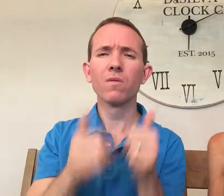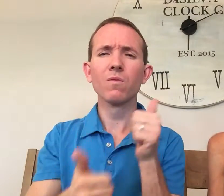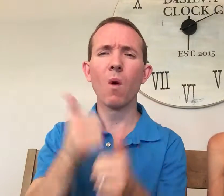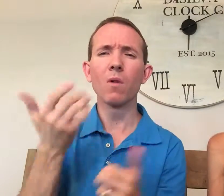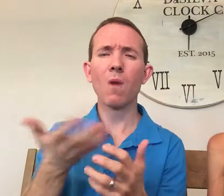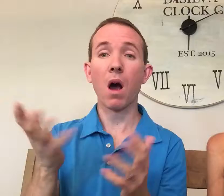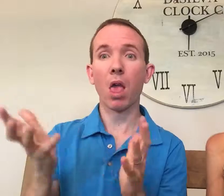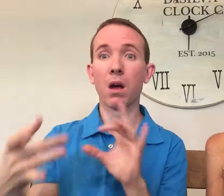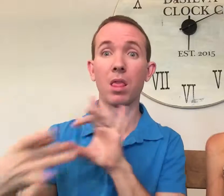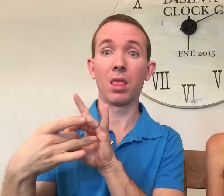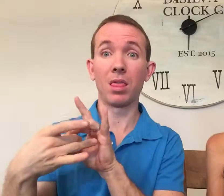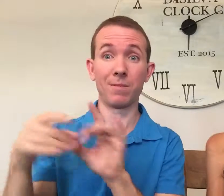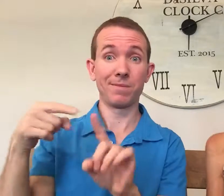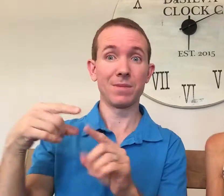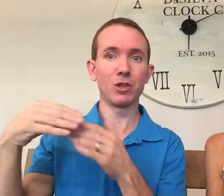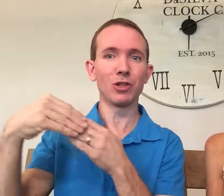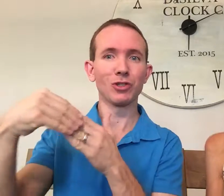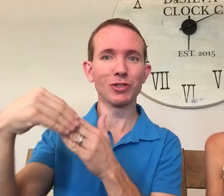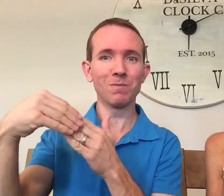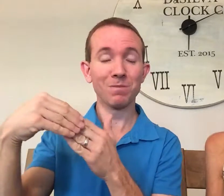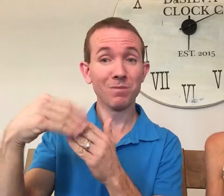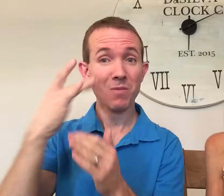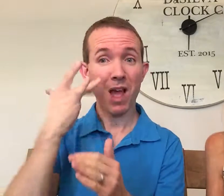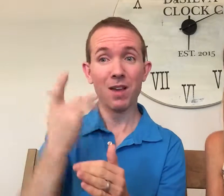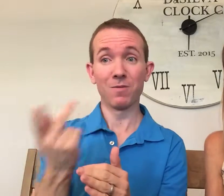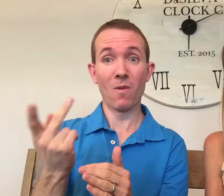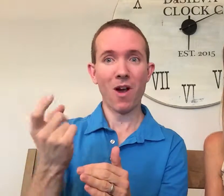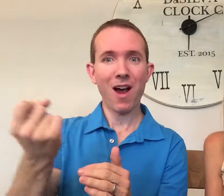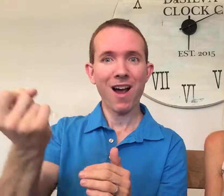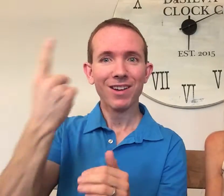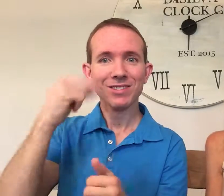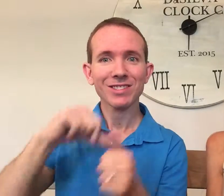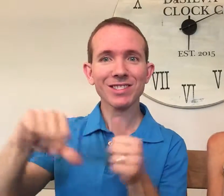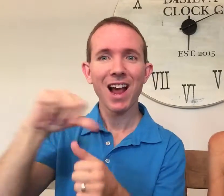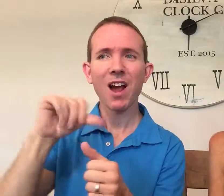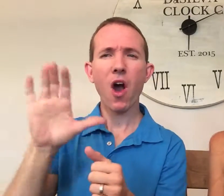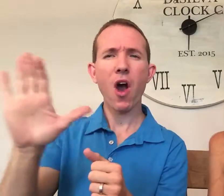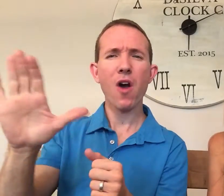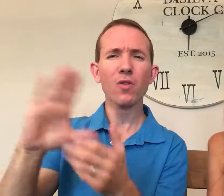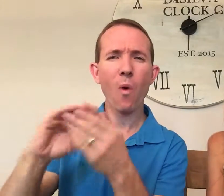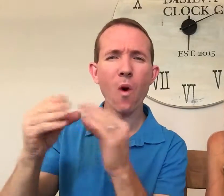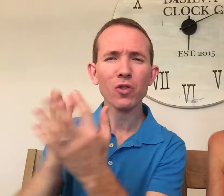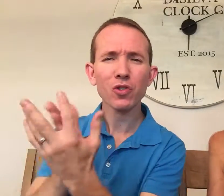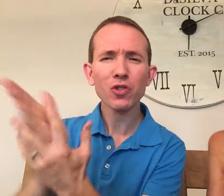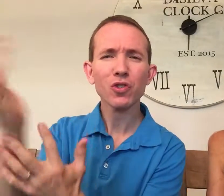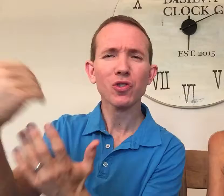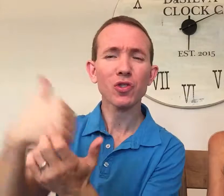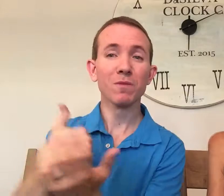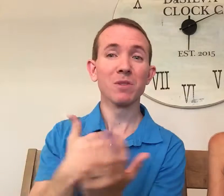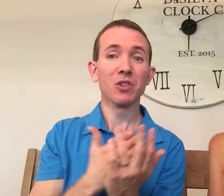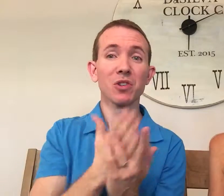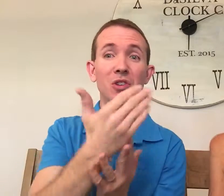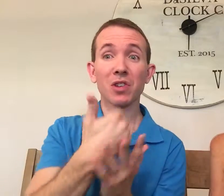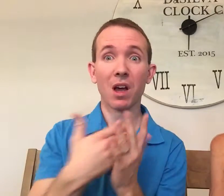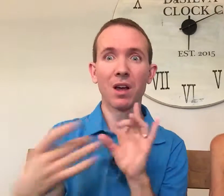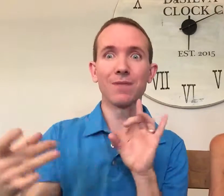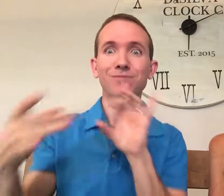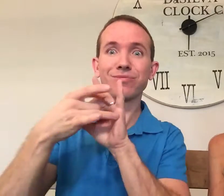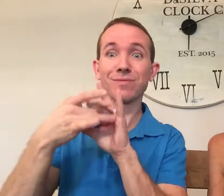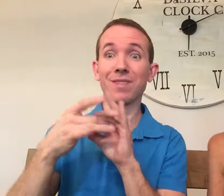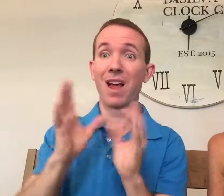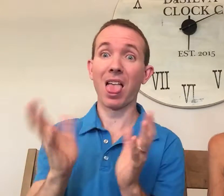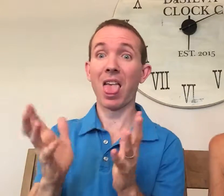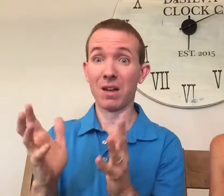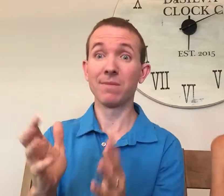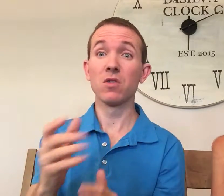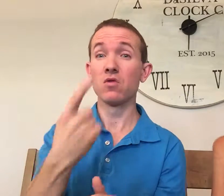So, what topic we talked about and connected with most is leadership, because we both understand each other, the stories, the experiences